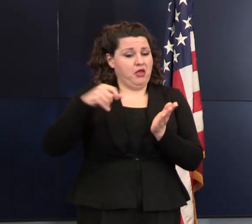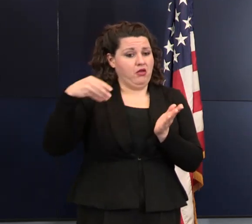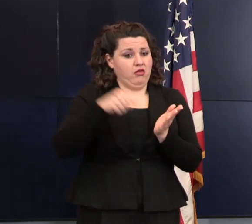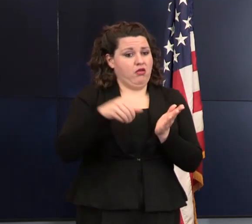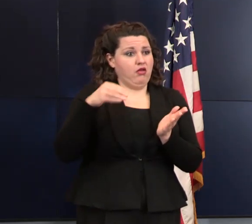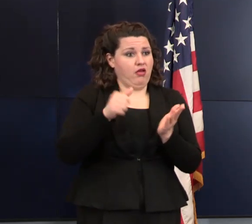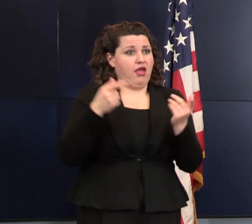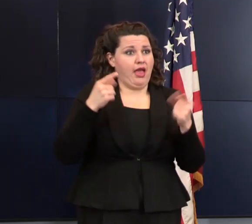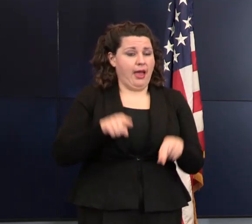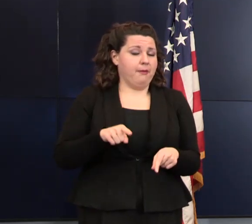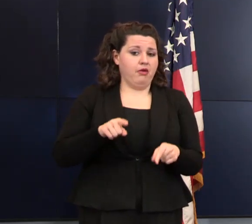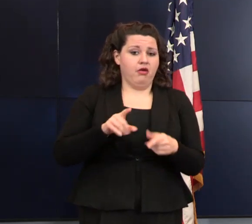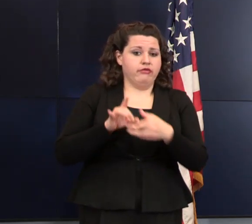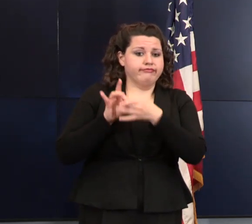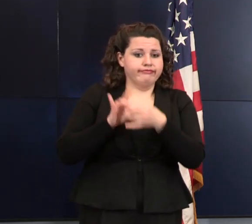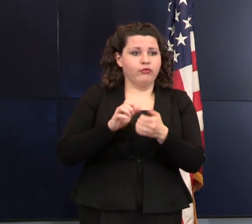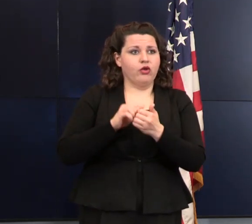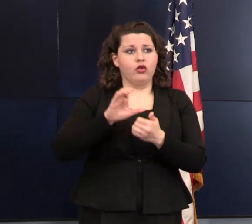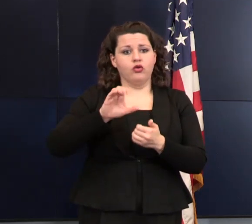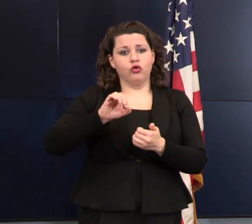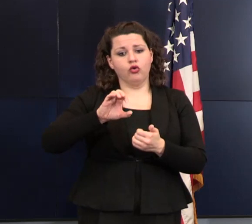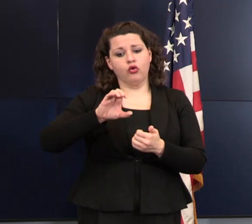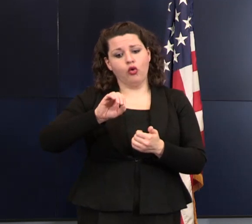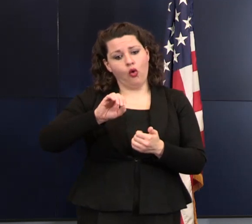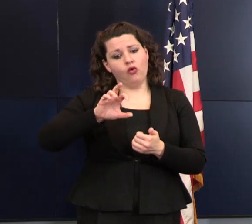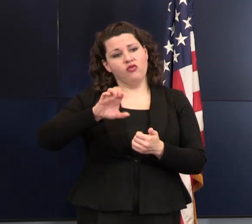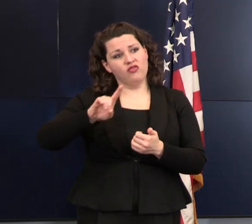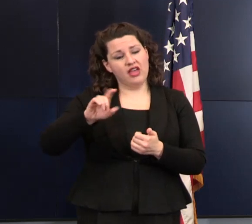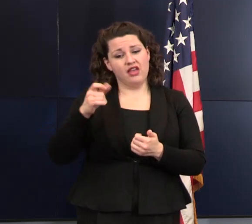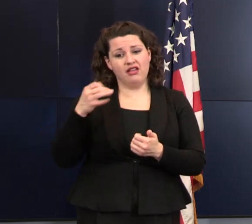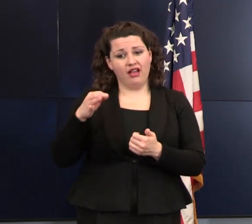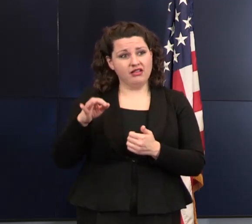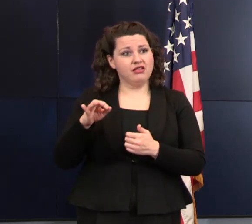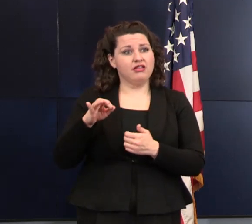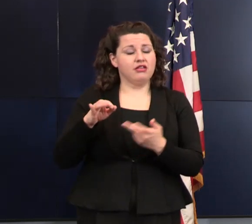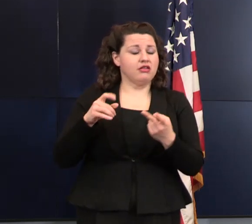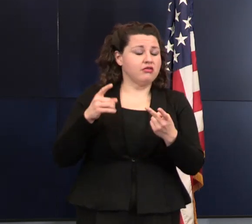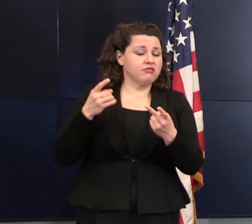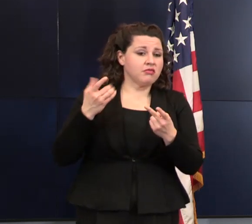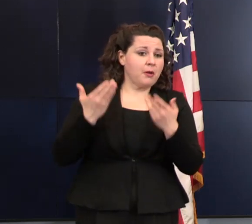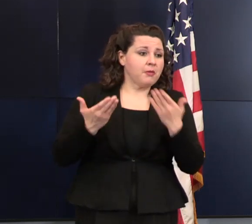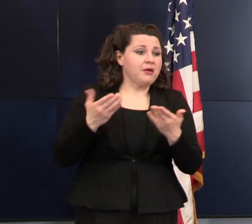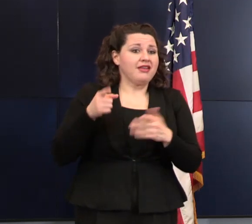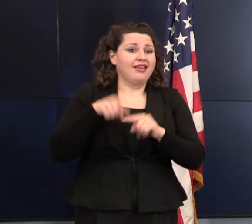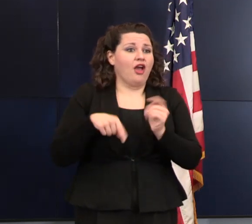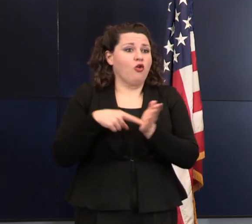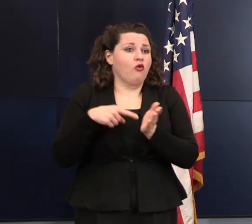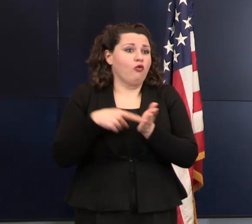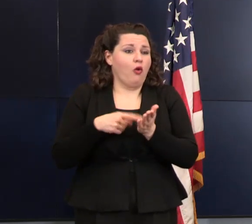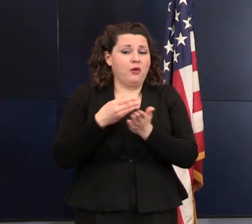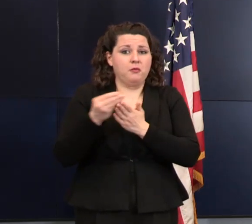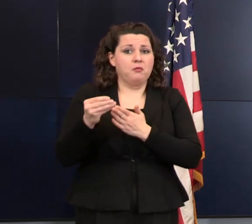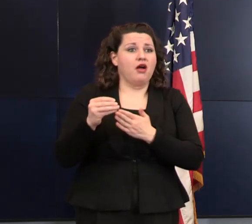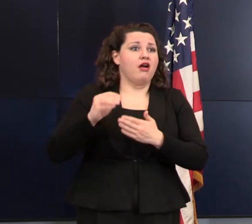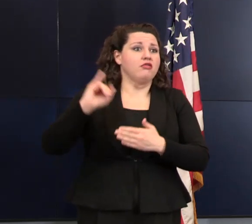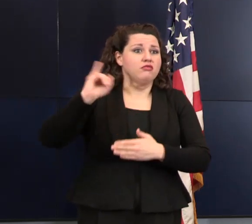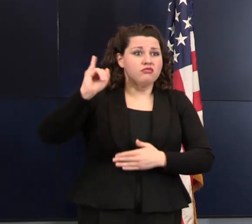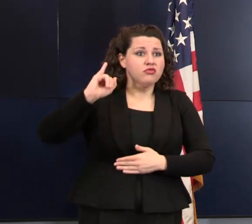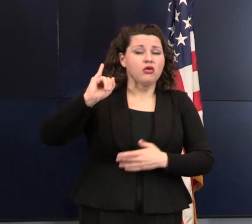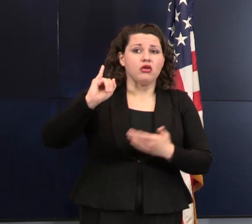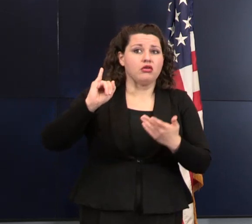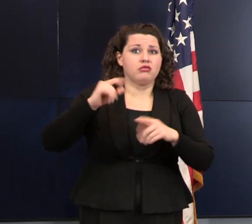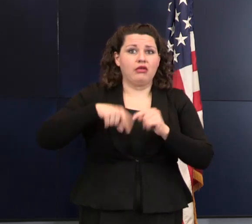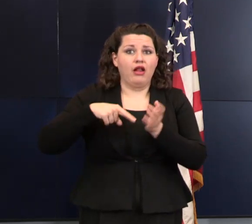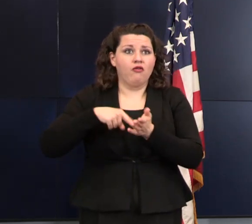their COVID-related or COVID benefits run out and they can't afford to buy ACA insurance on the exchange or open market to avoid